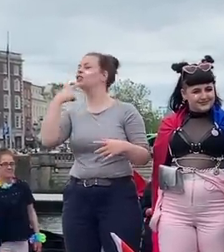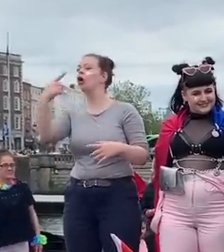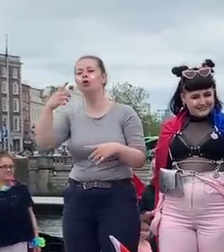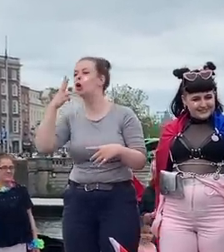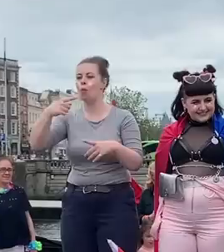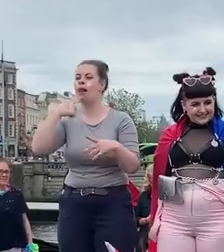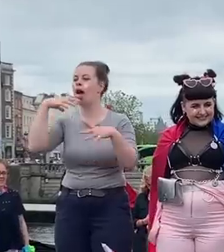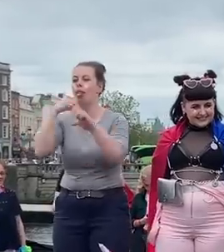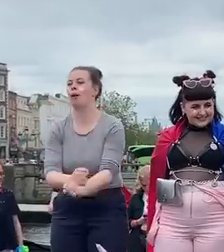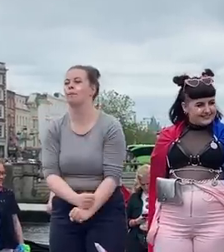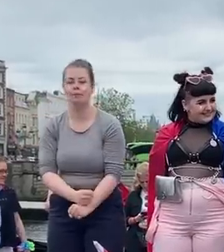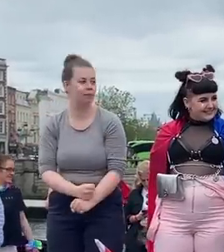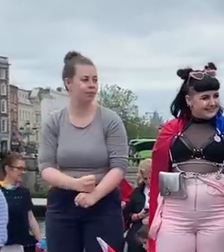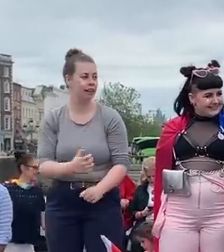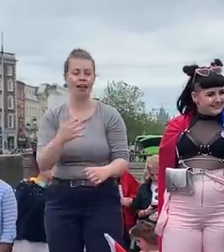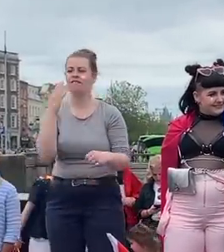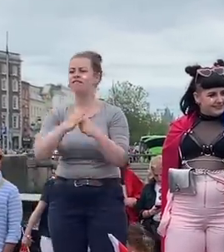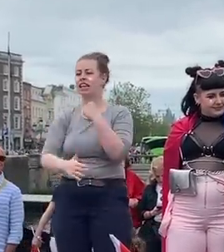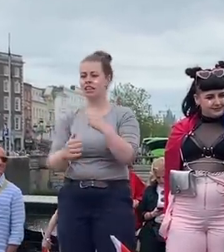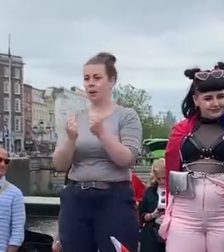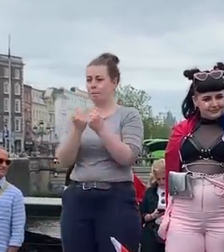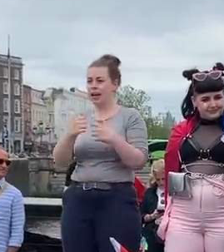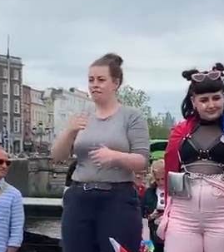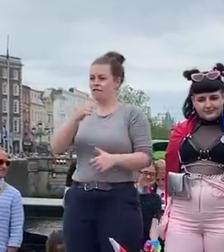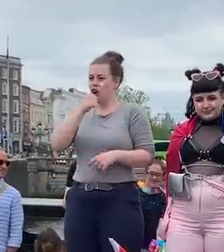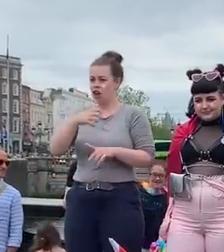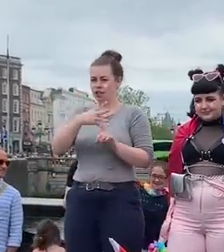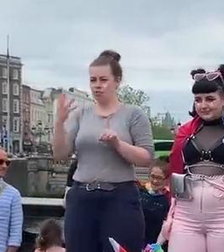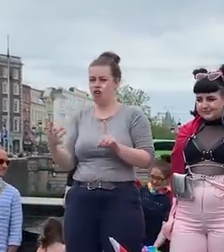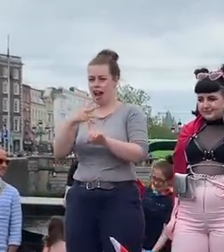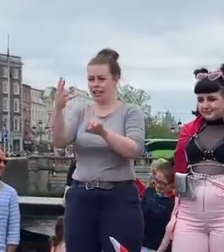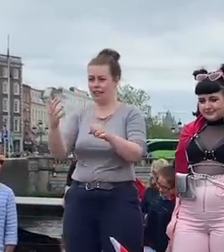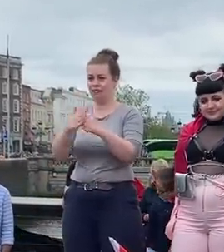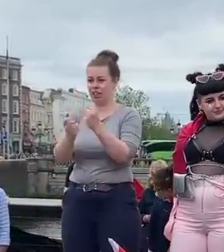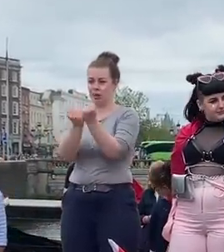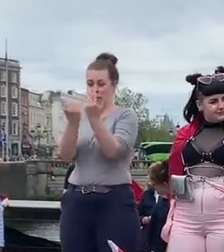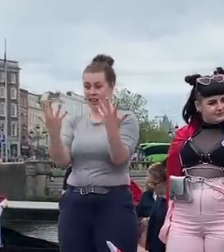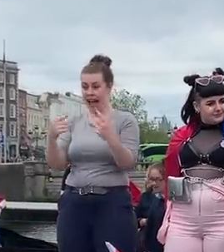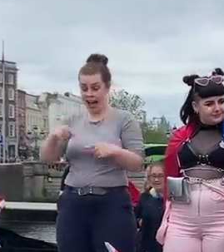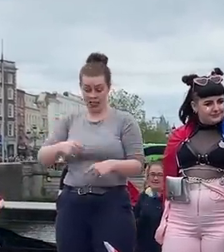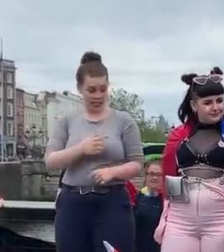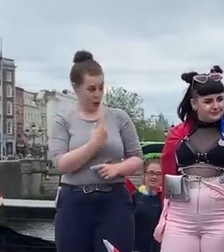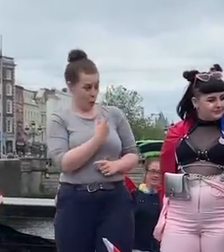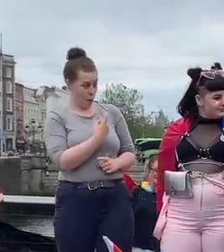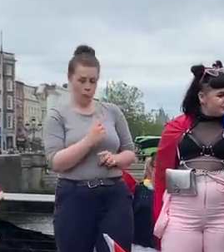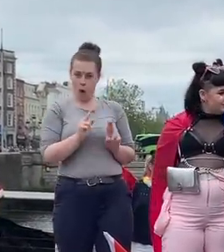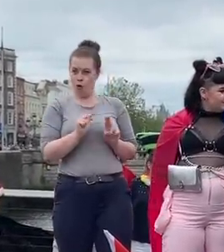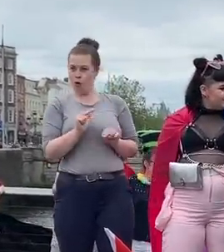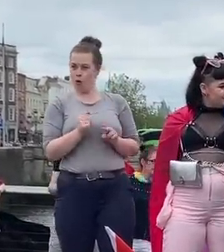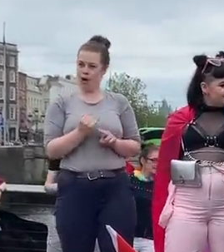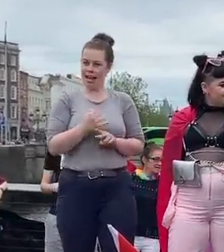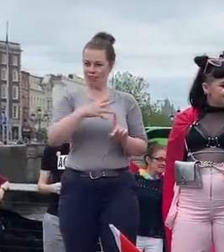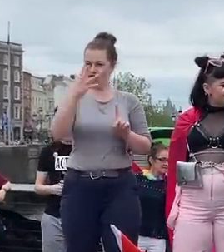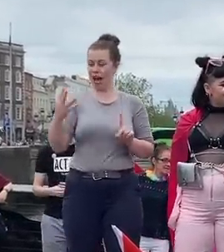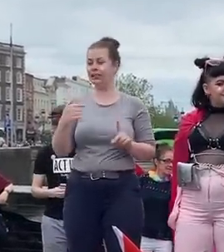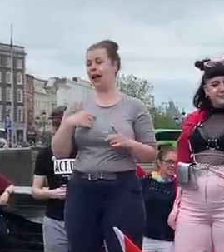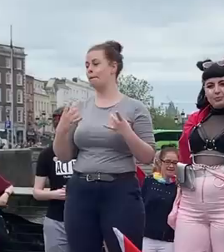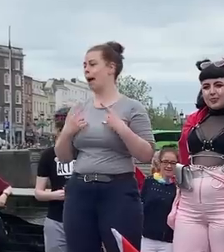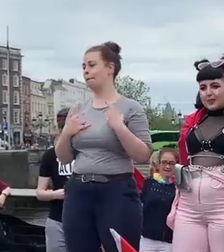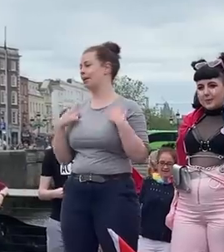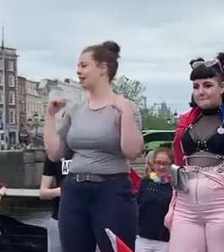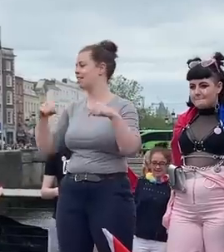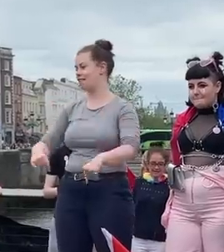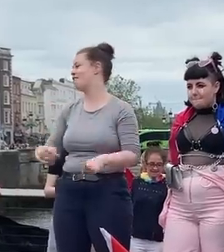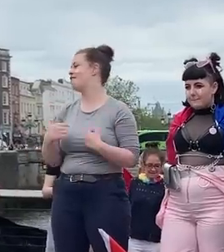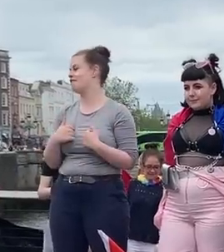die. I've had about a dozen first prides at this stage, and this is yet another one. And I'm very happy to be here, and